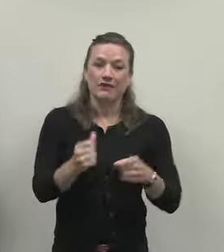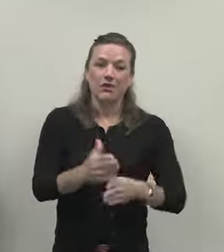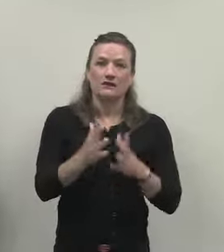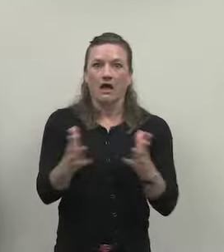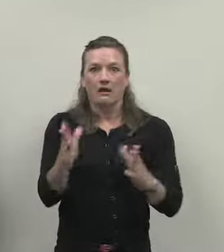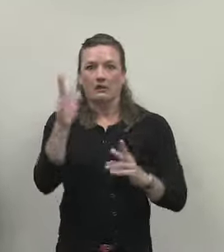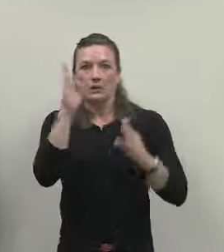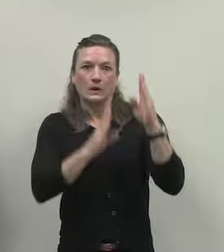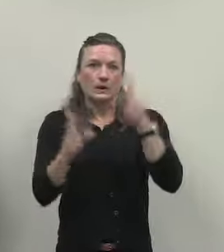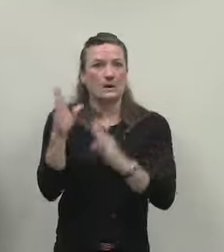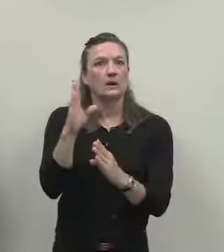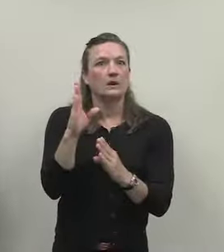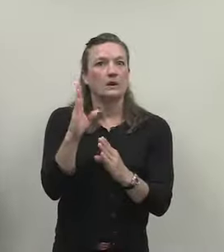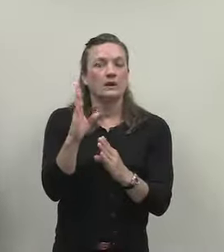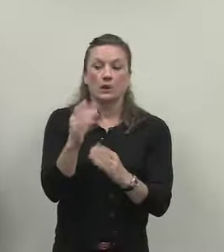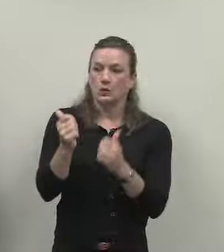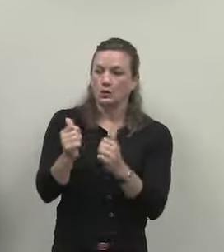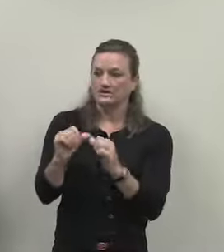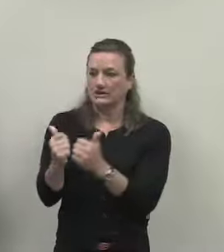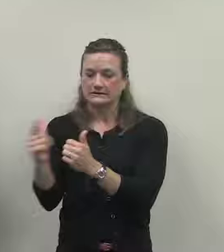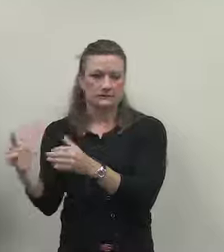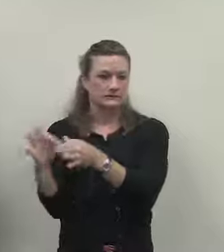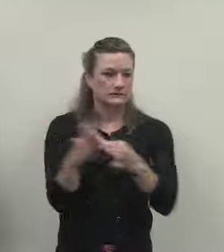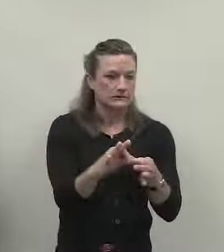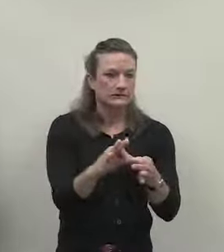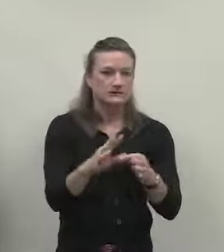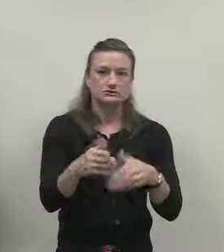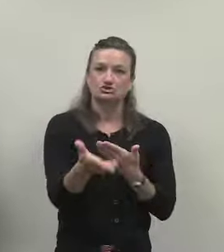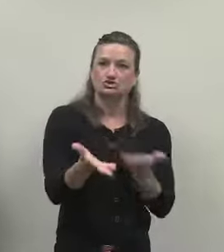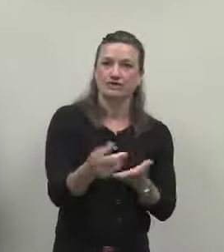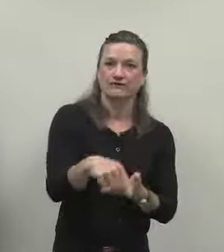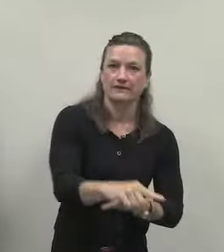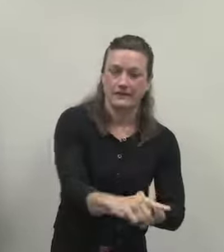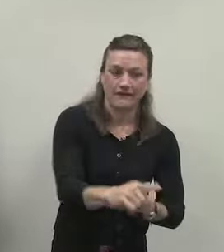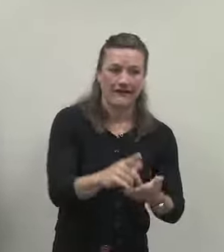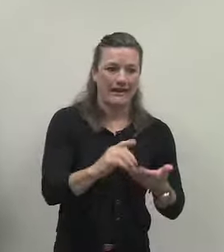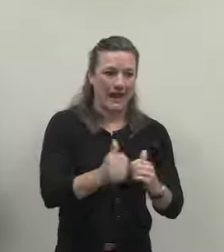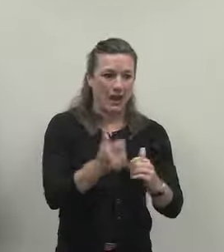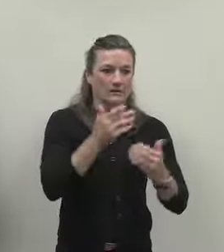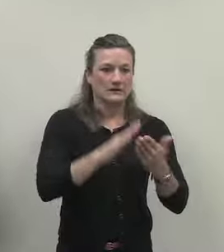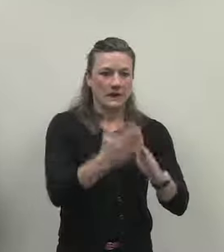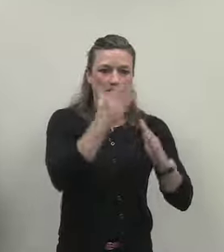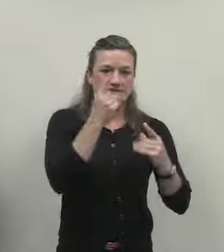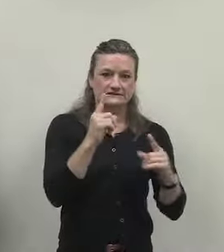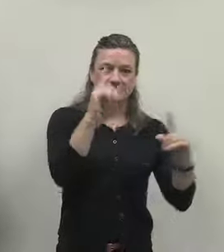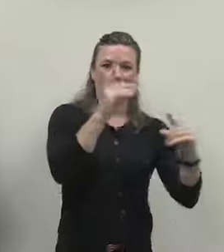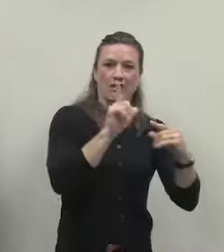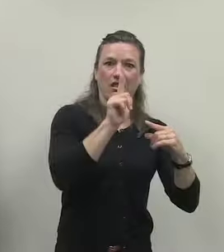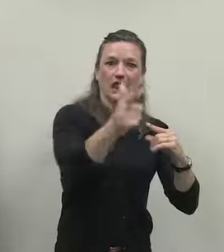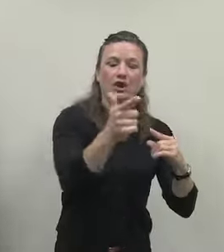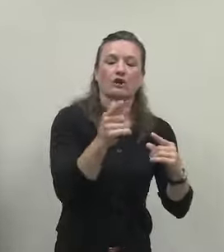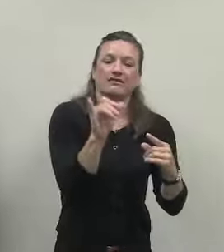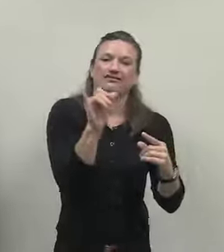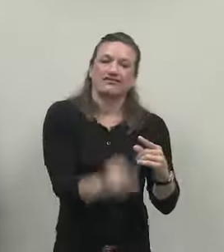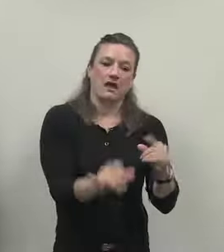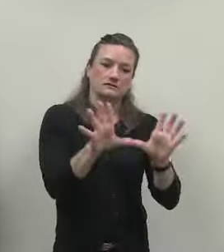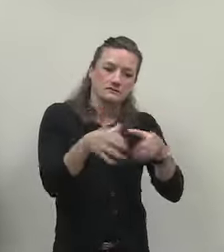terms of what agencies they're going to be connected to and how they're going to be successful when they leave school.